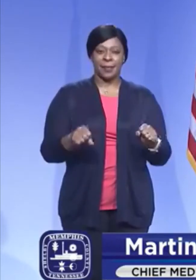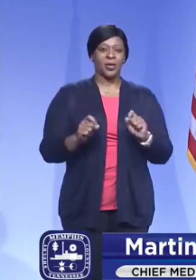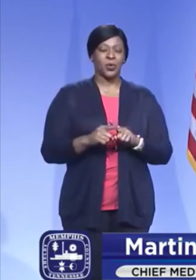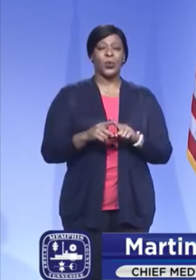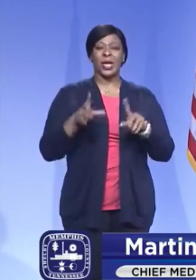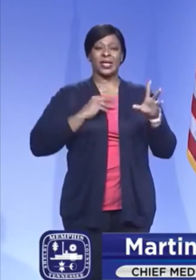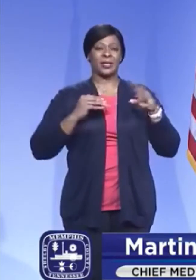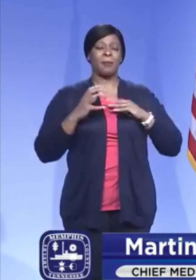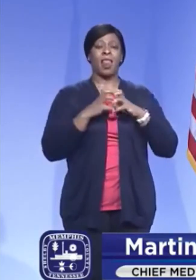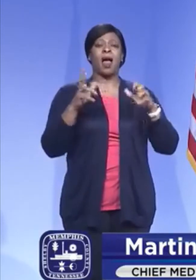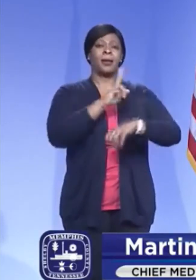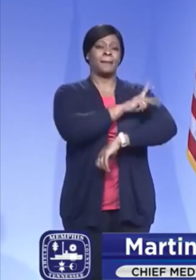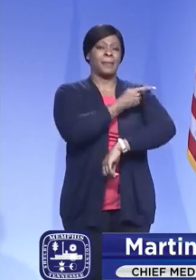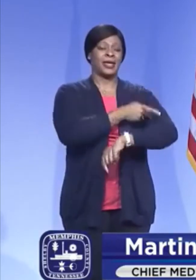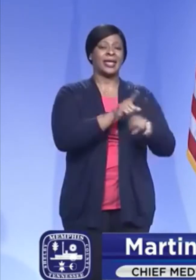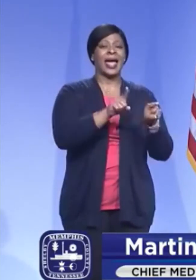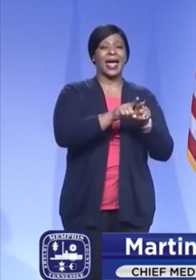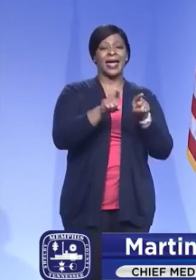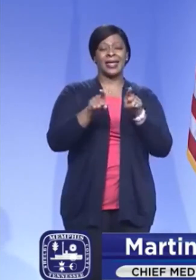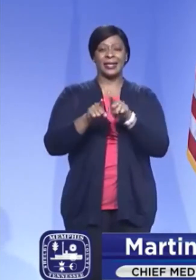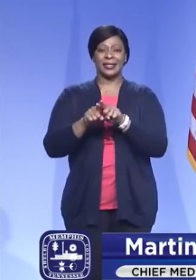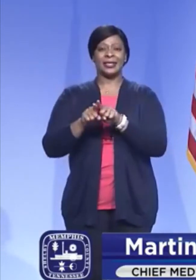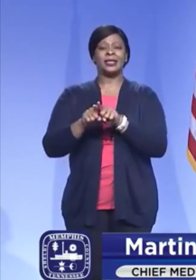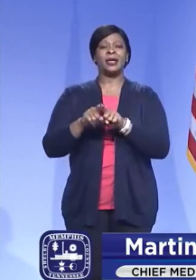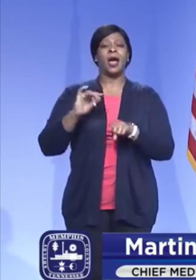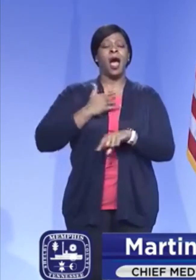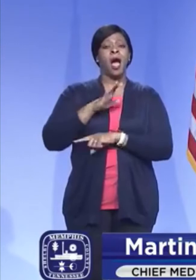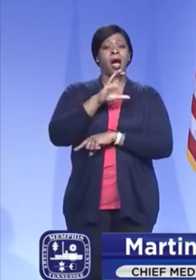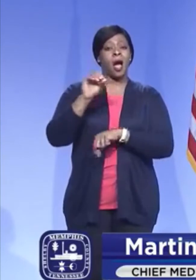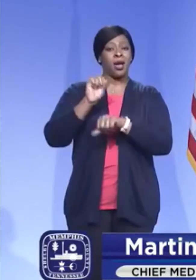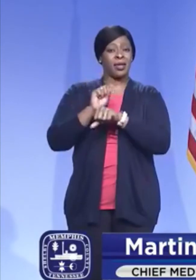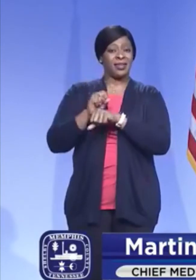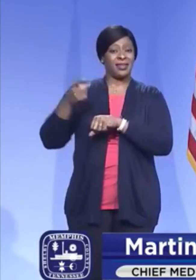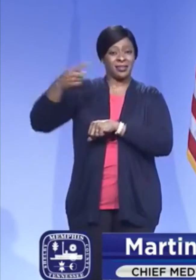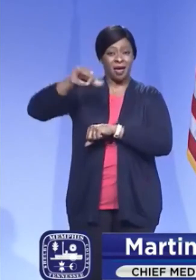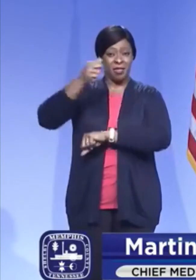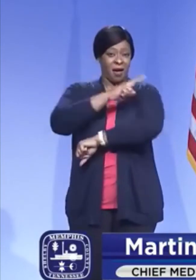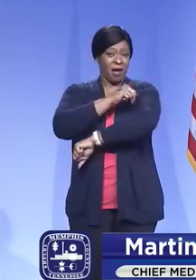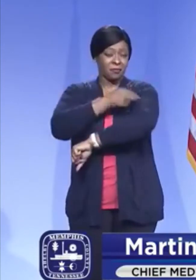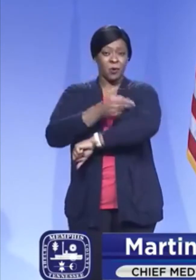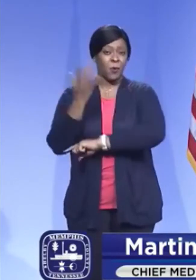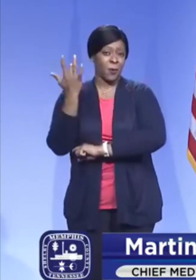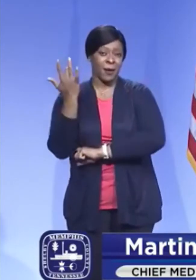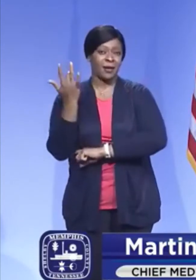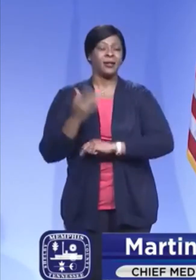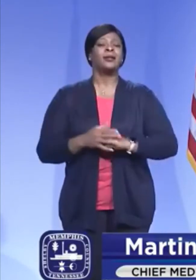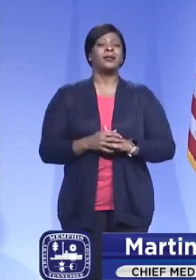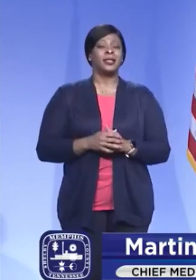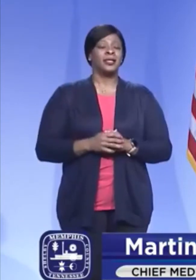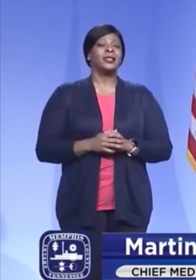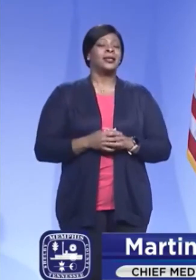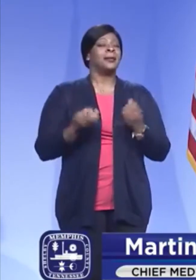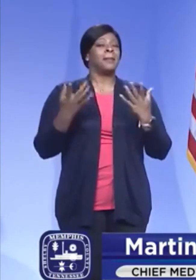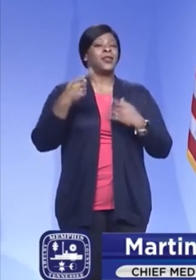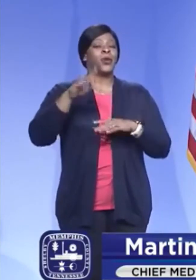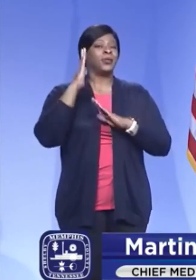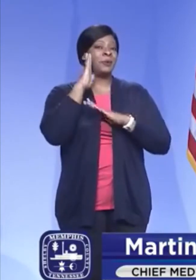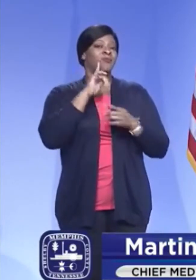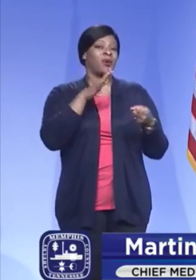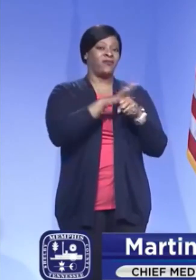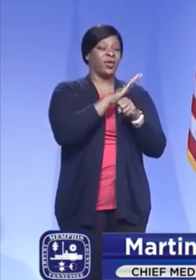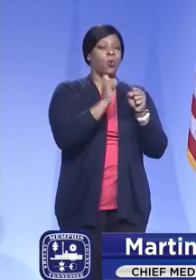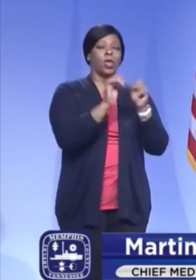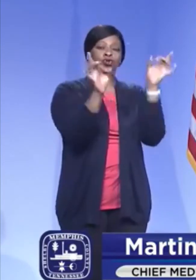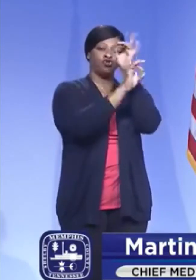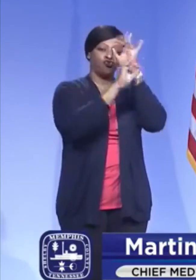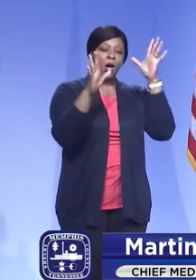many patients as our colleagues in town, because many of those beds are filled with trauma